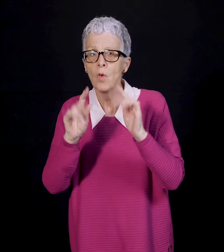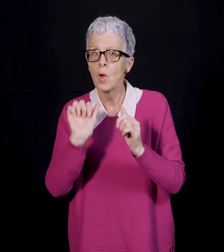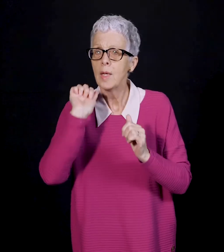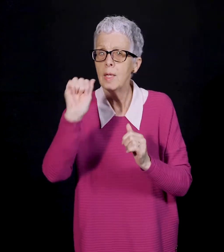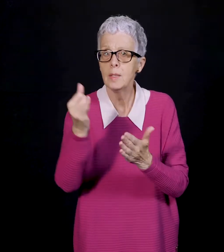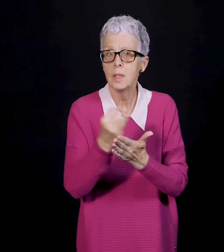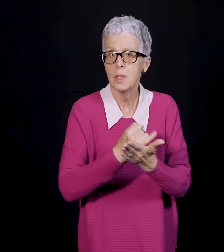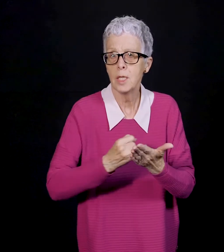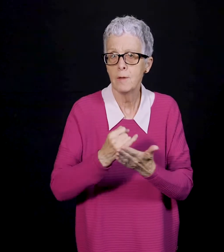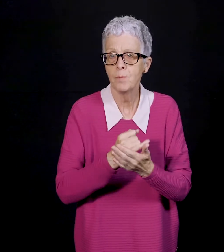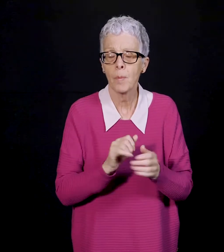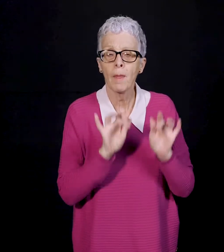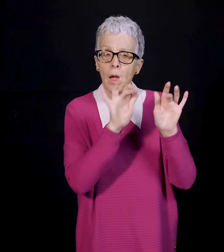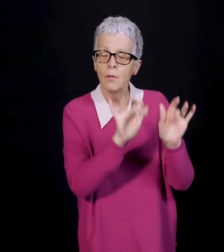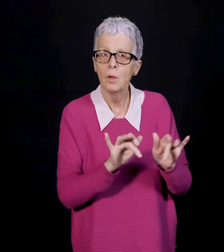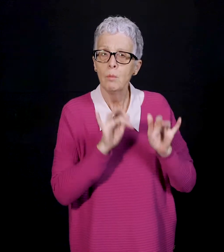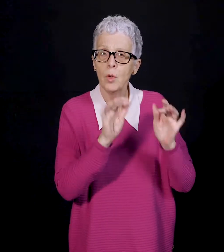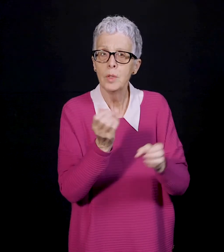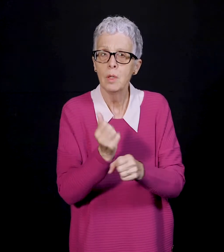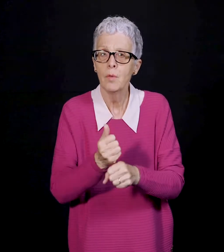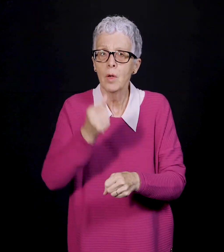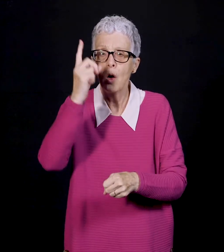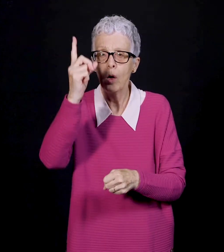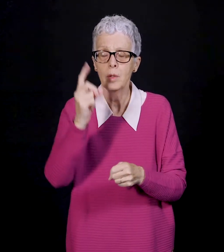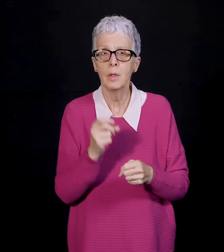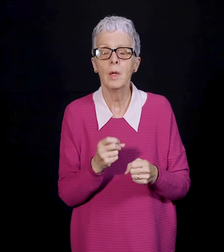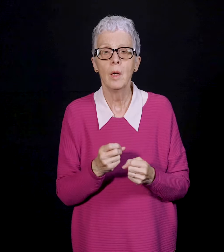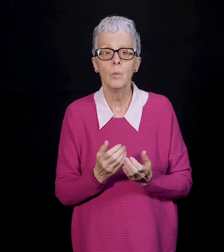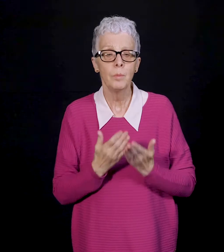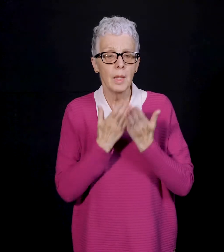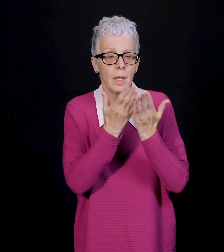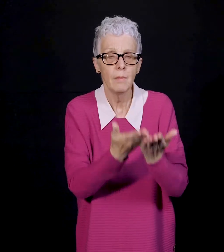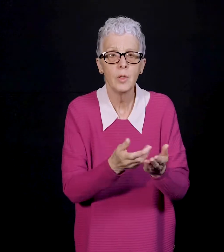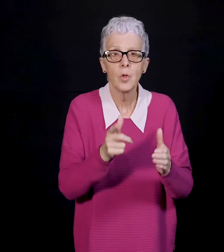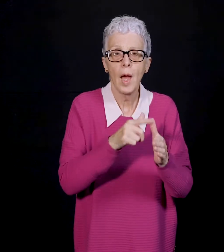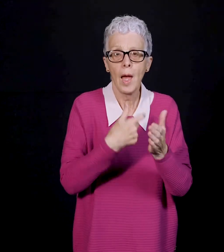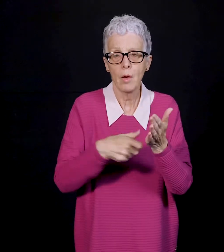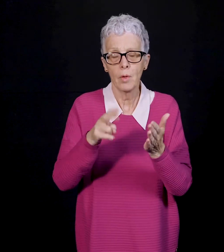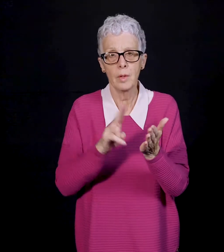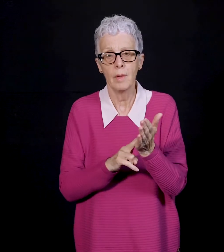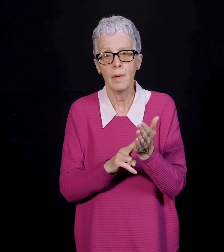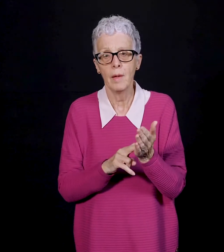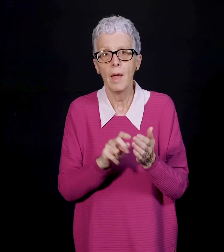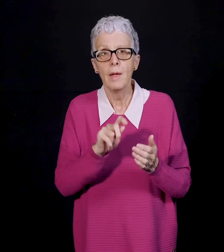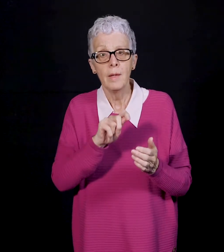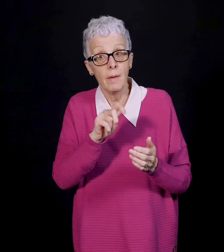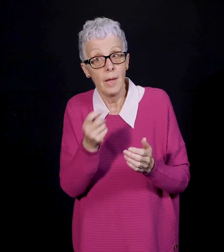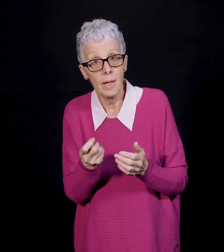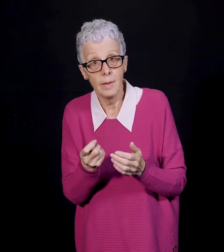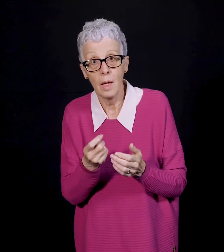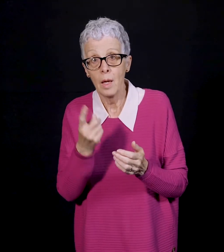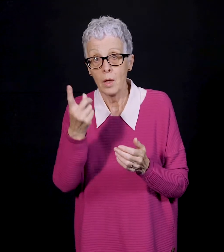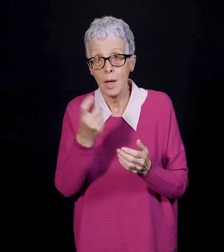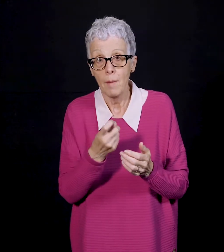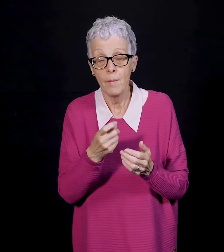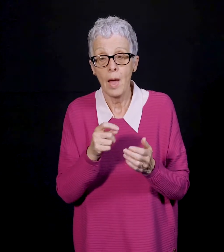sin, and the mercy of God would be apportioned to him. And with that then he would actually back through the